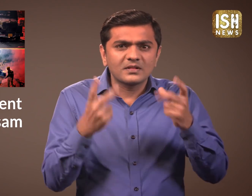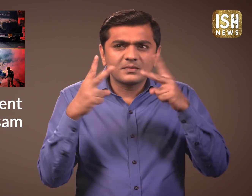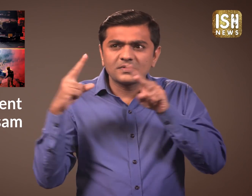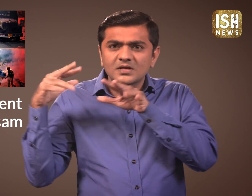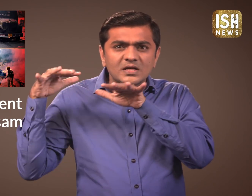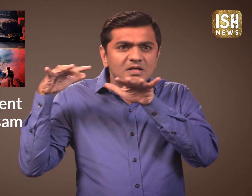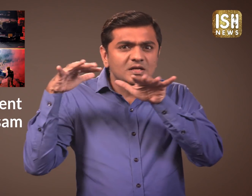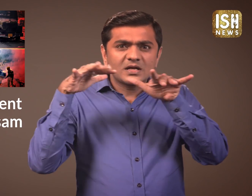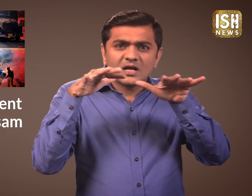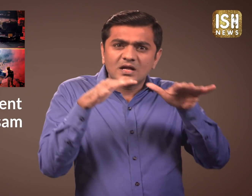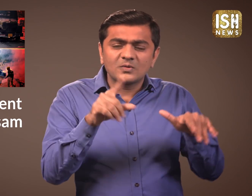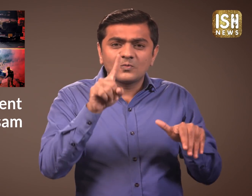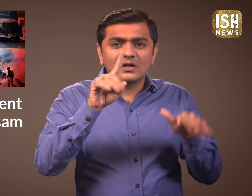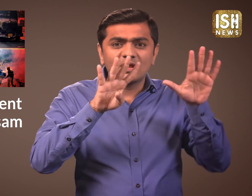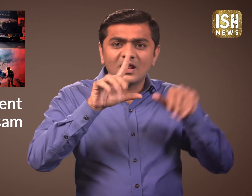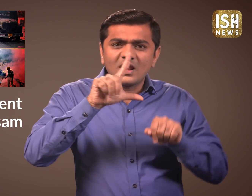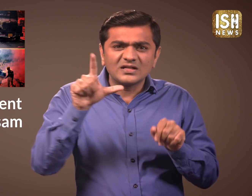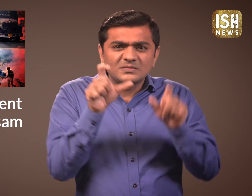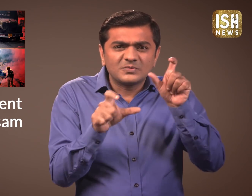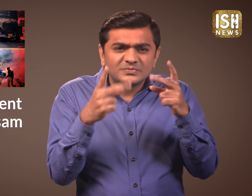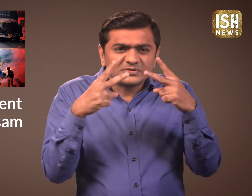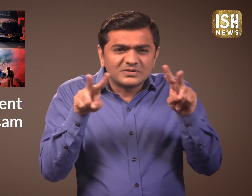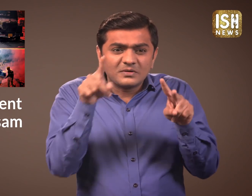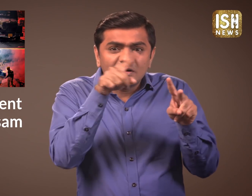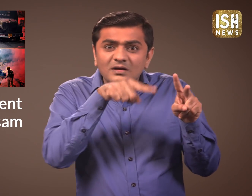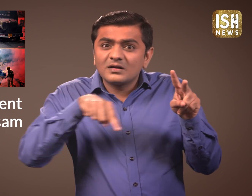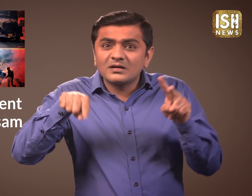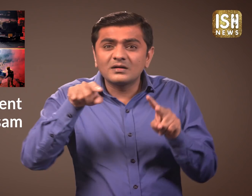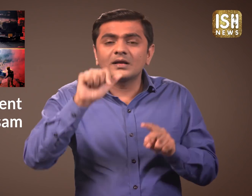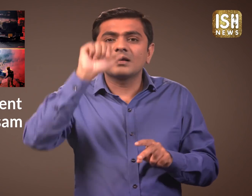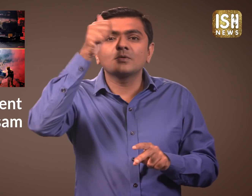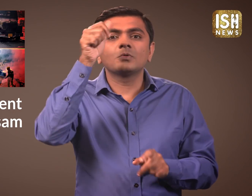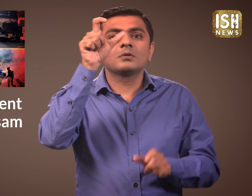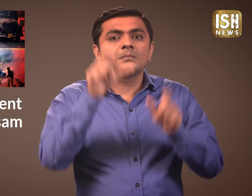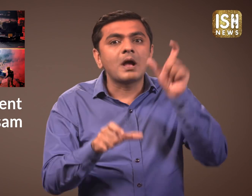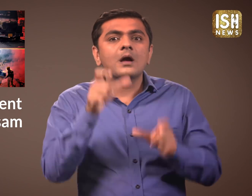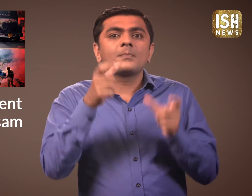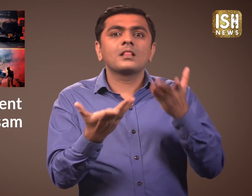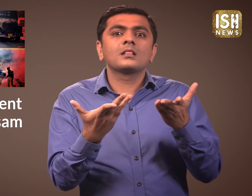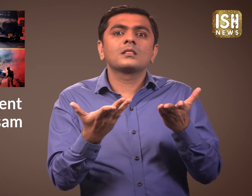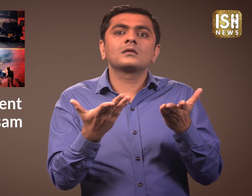These 19 lakh people were Hindu immigrants and were not included in the NRC.